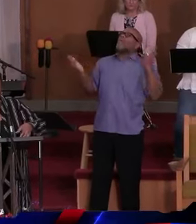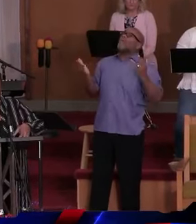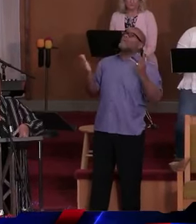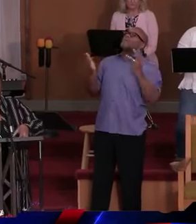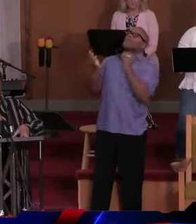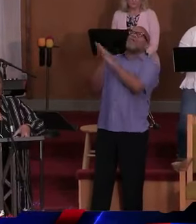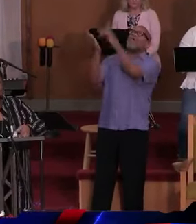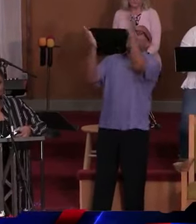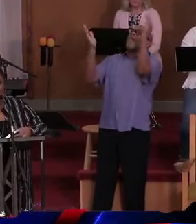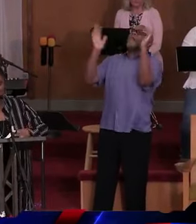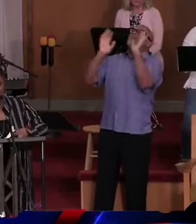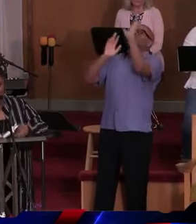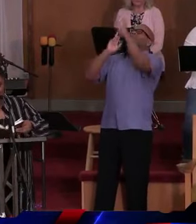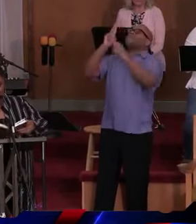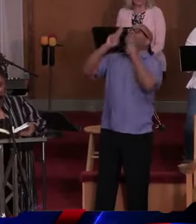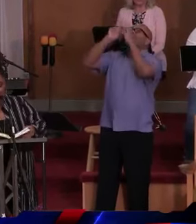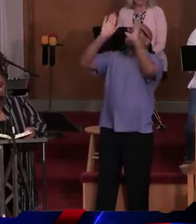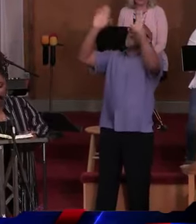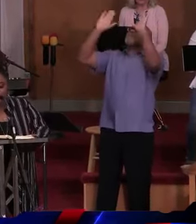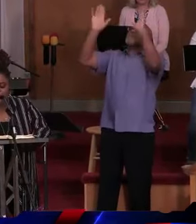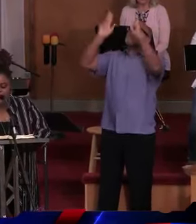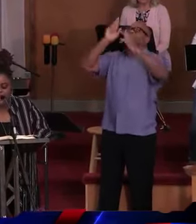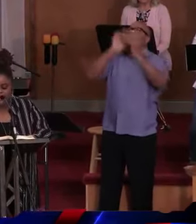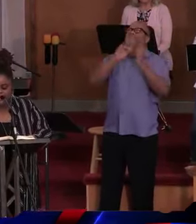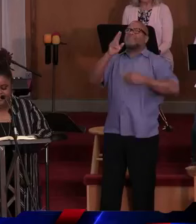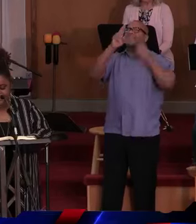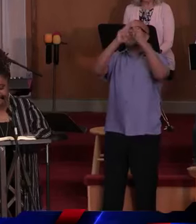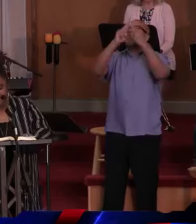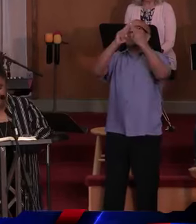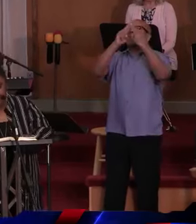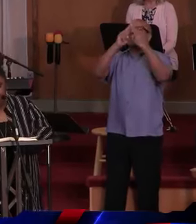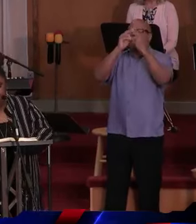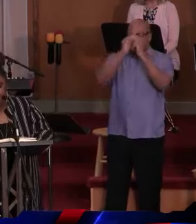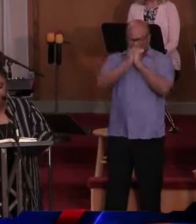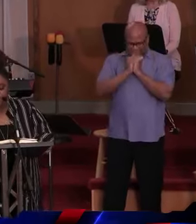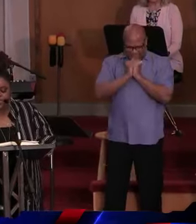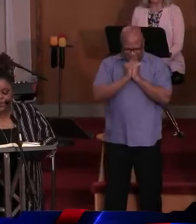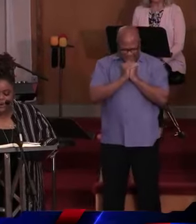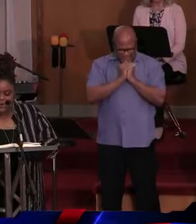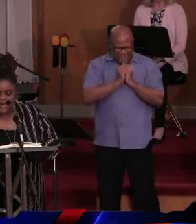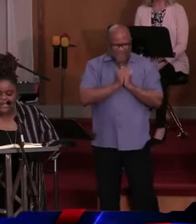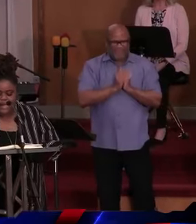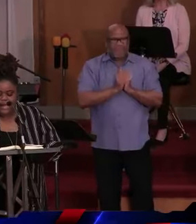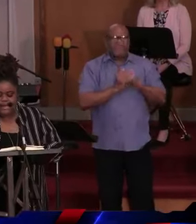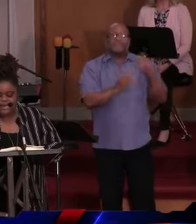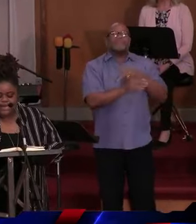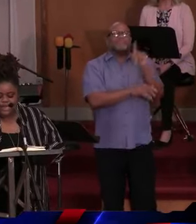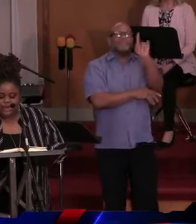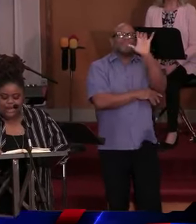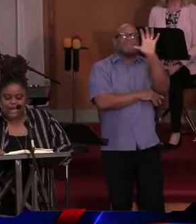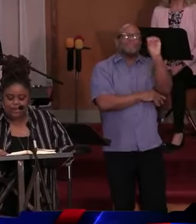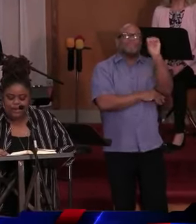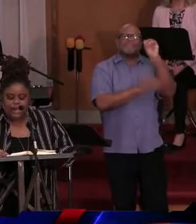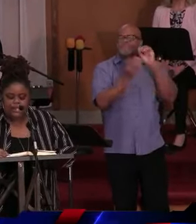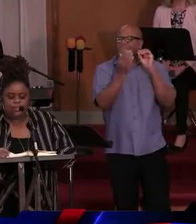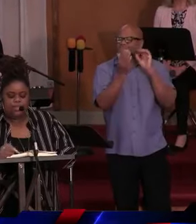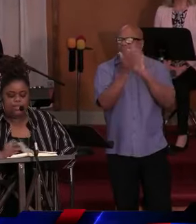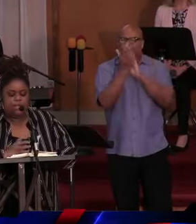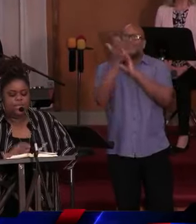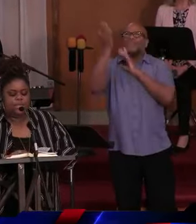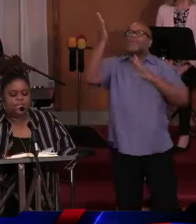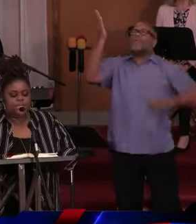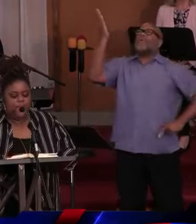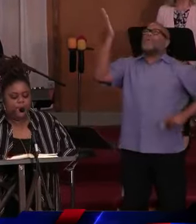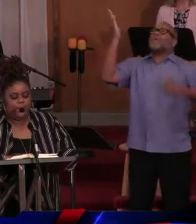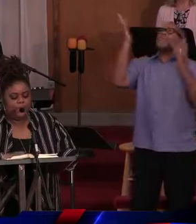Jesus' name, amen. Psalm 150. Praise ye the Lord, praise God in his sanctuary, praise him in